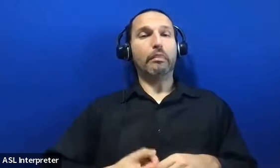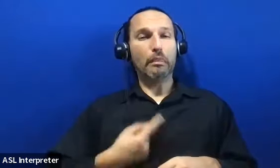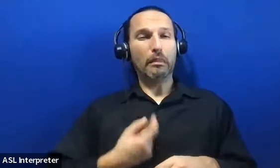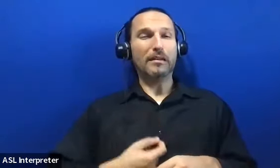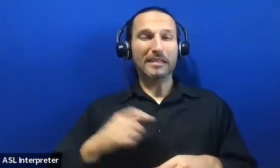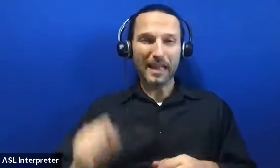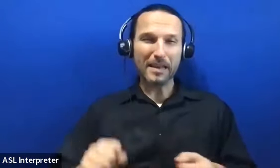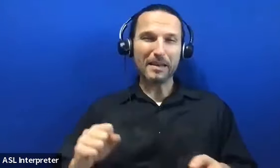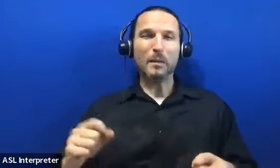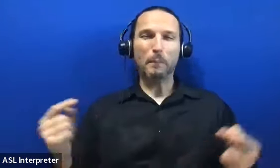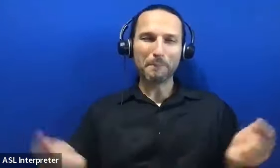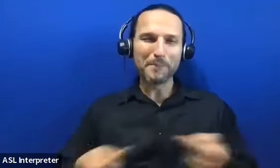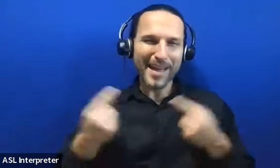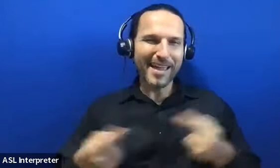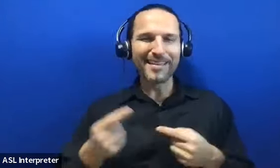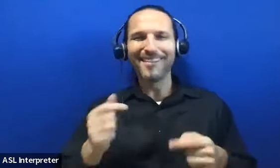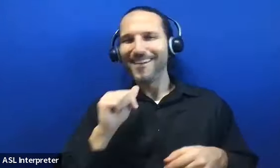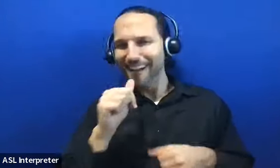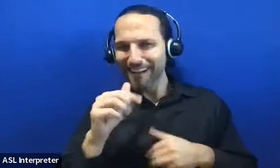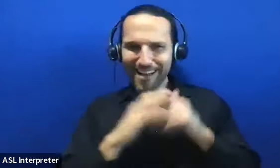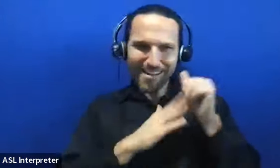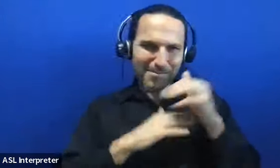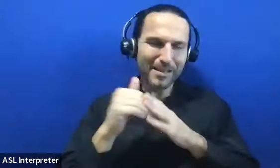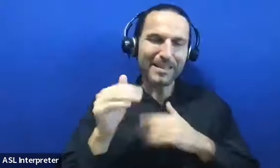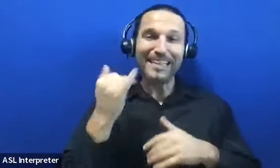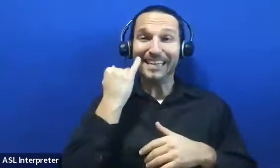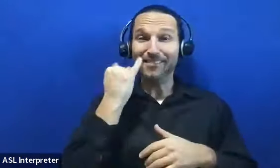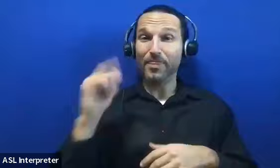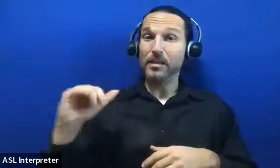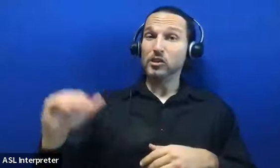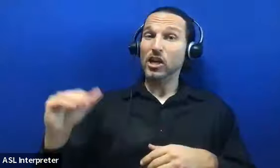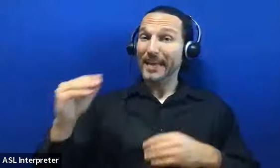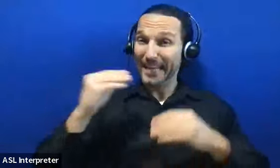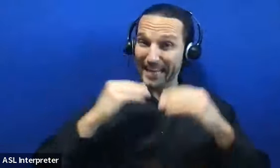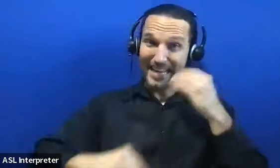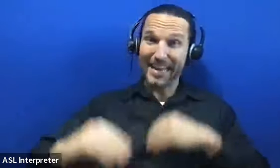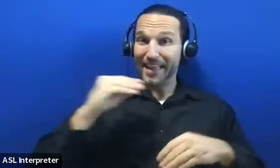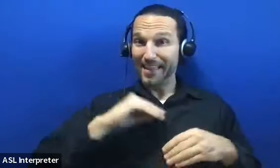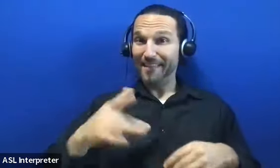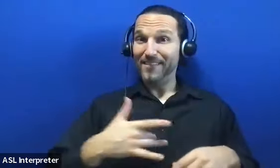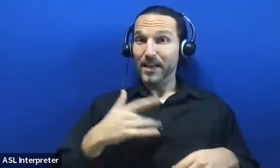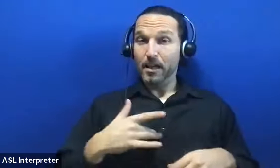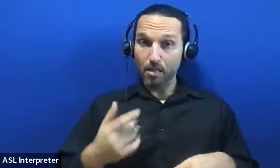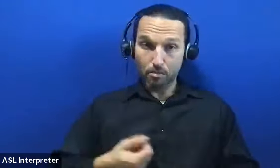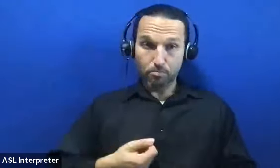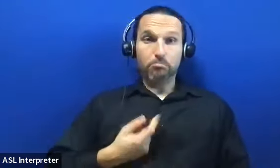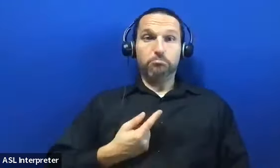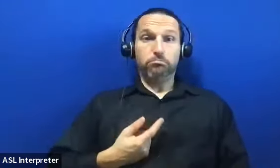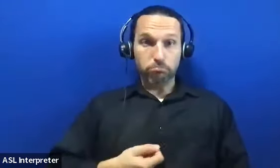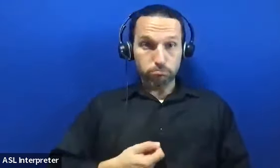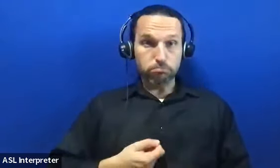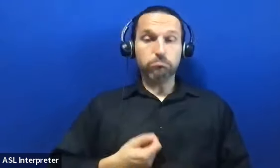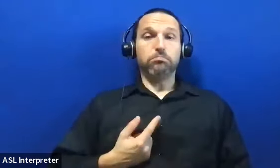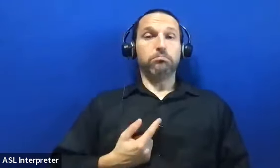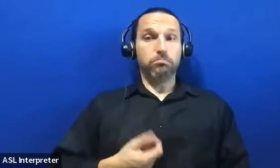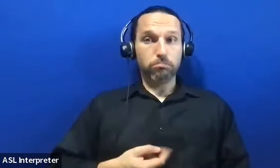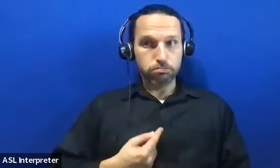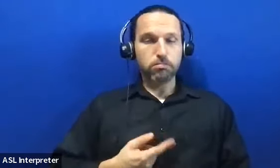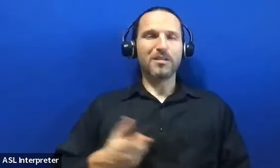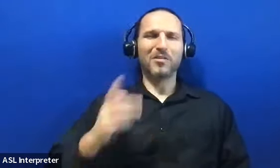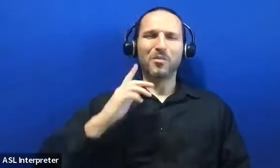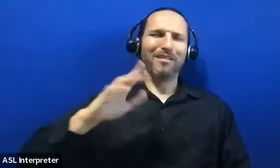be painful. So if a child eats and then experiences this, they're not going to want to eat